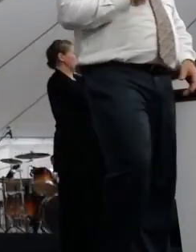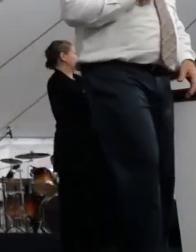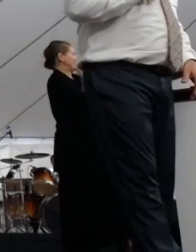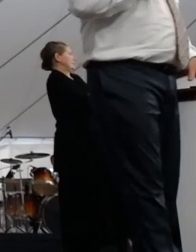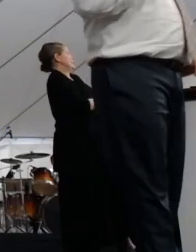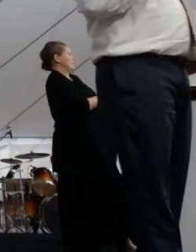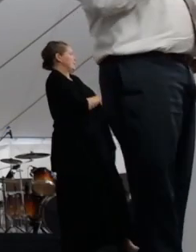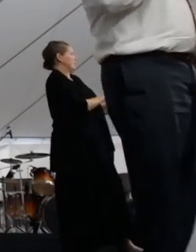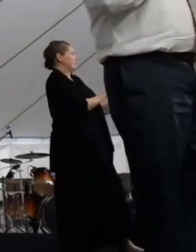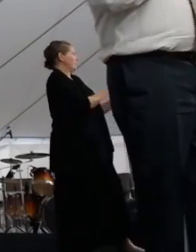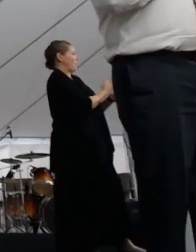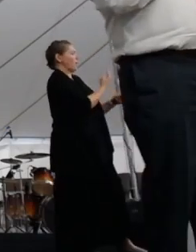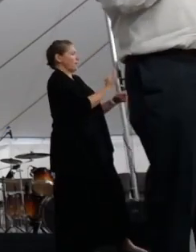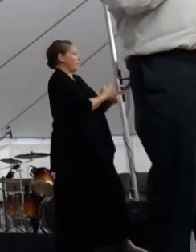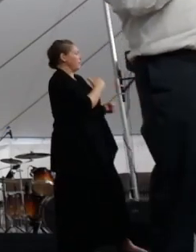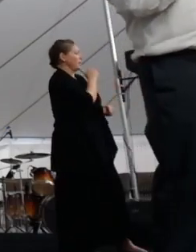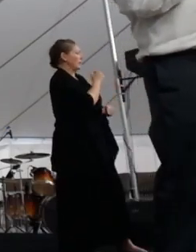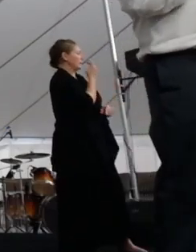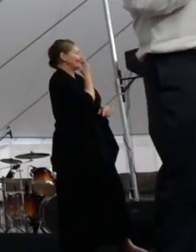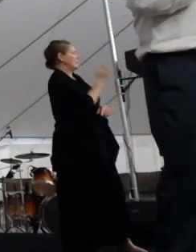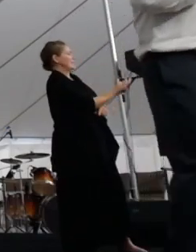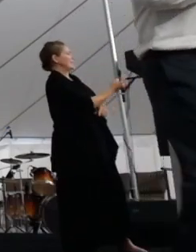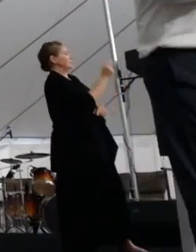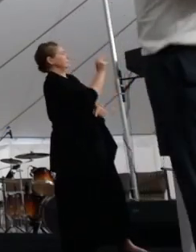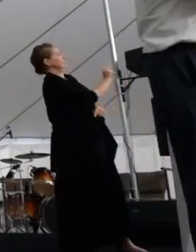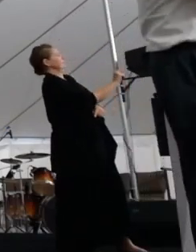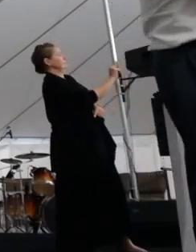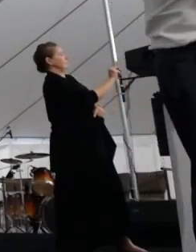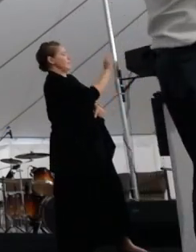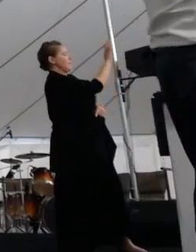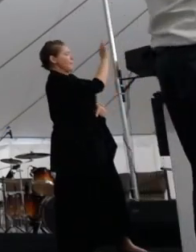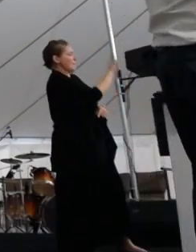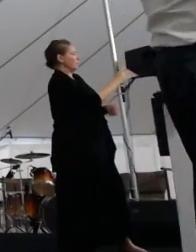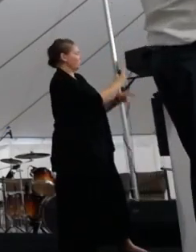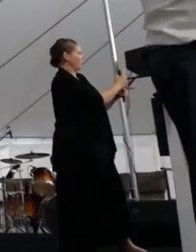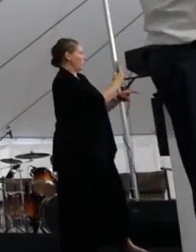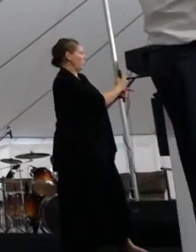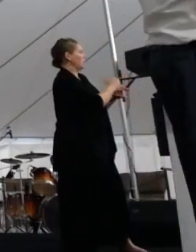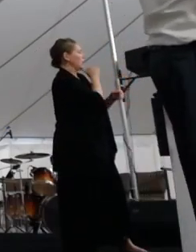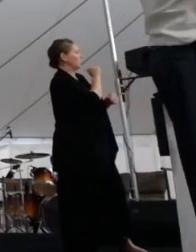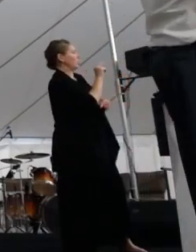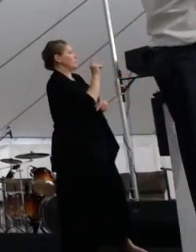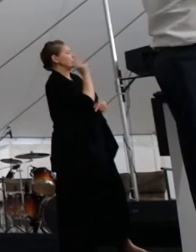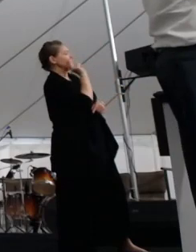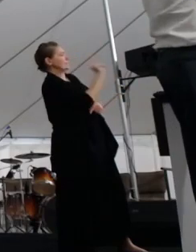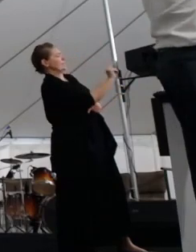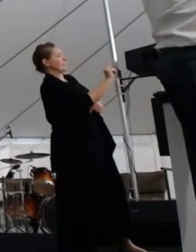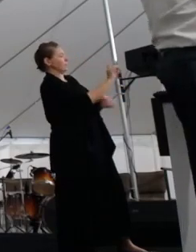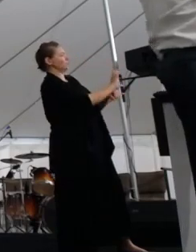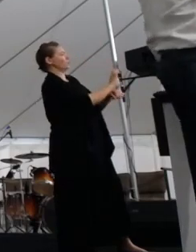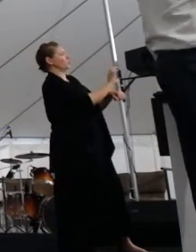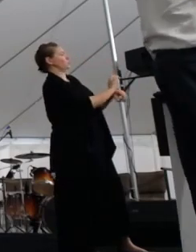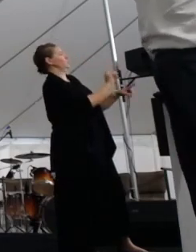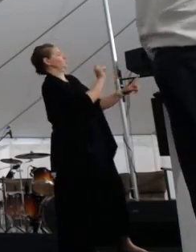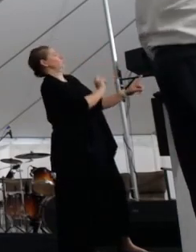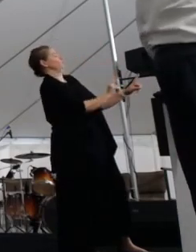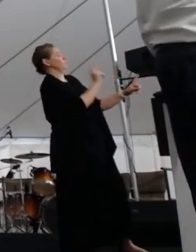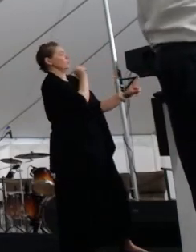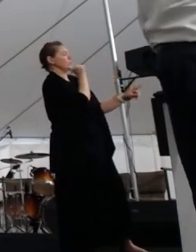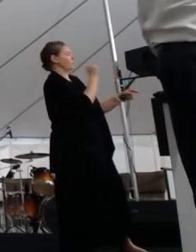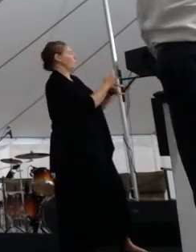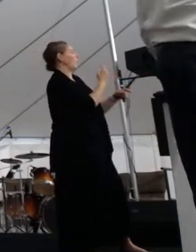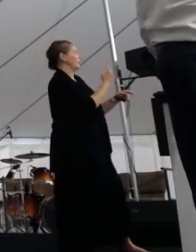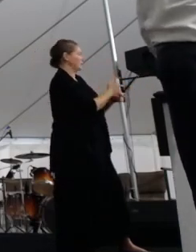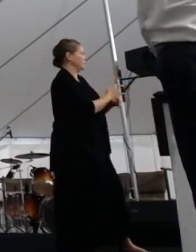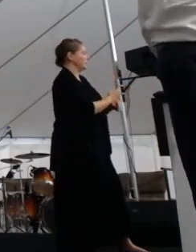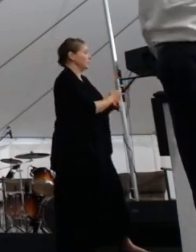right. You're not seeing the pastor right. You're not seeing the church right. It's deception. It comes